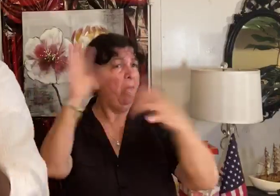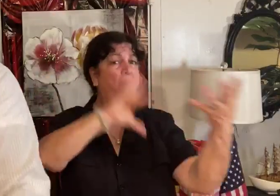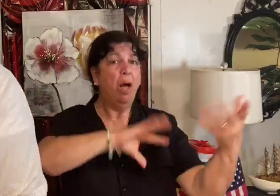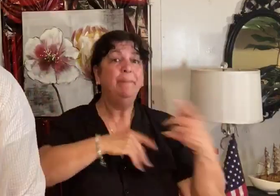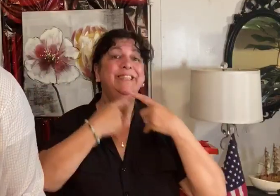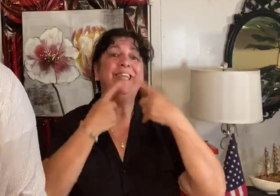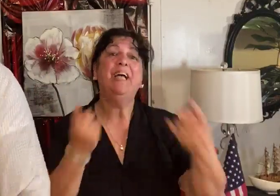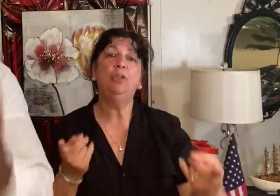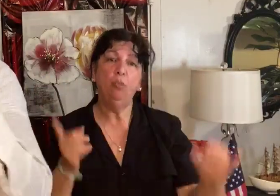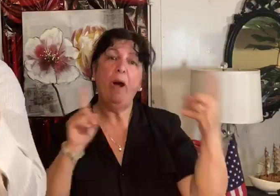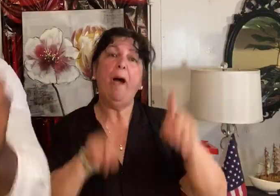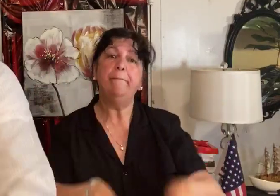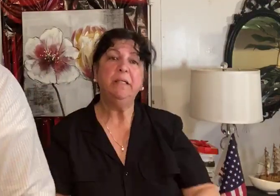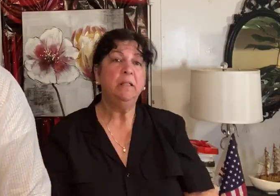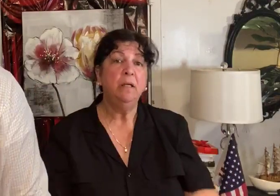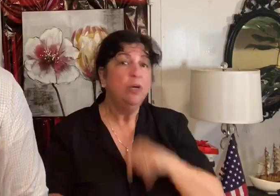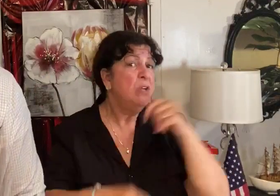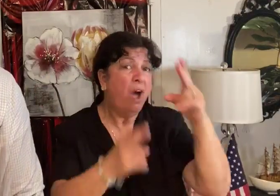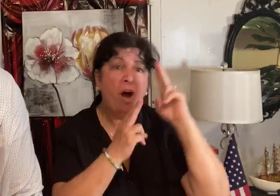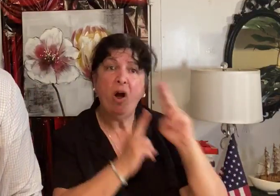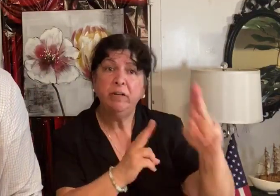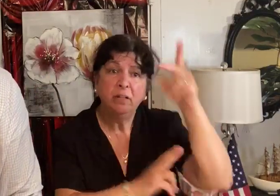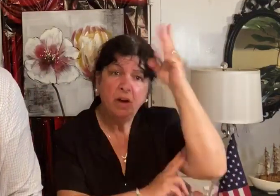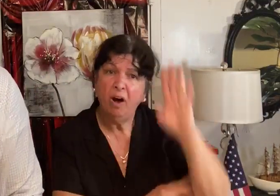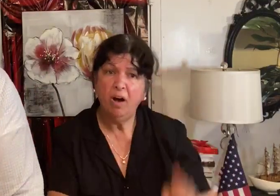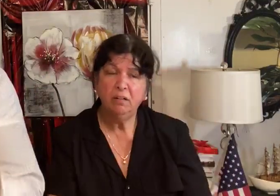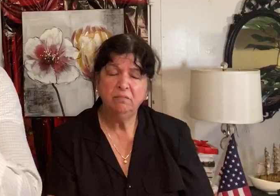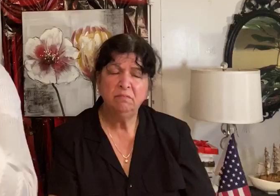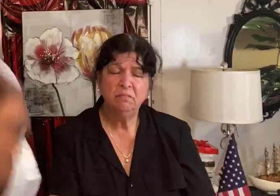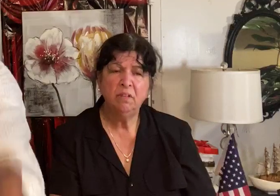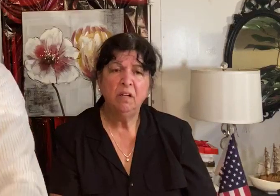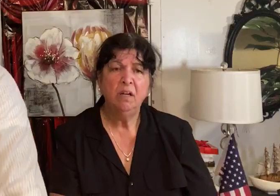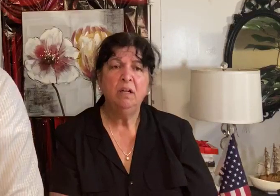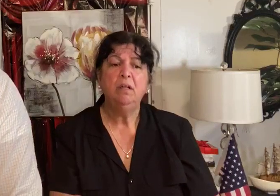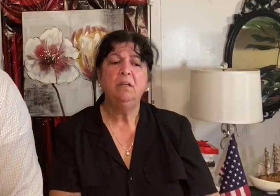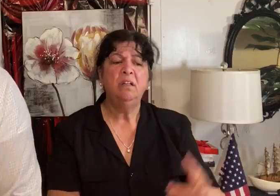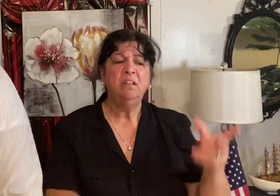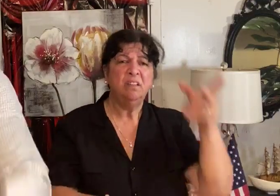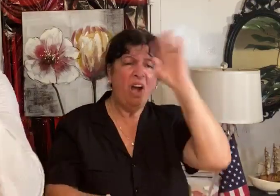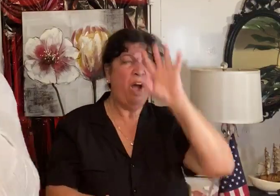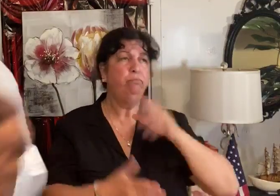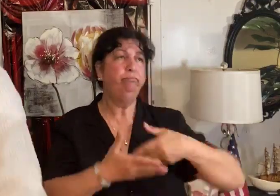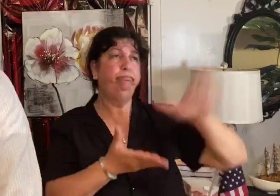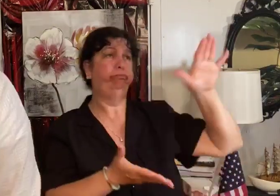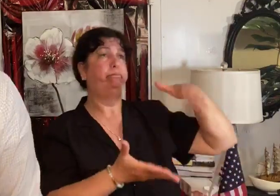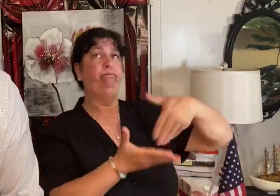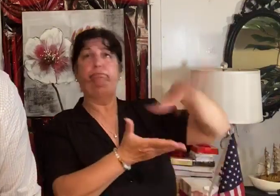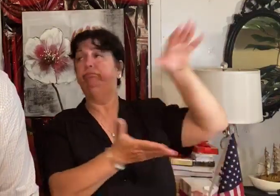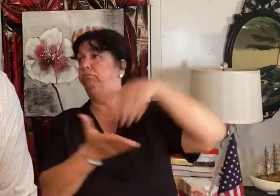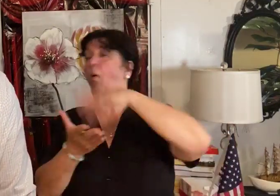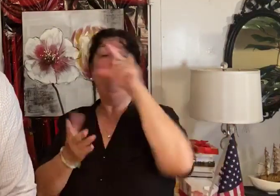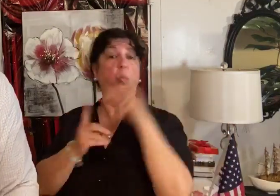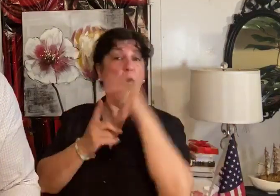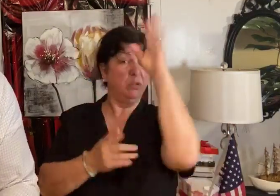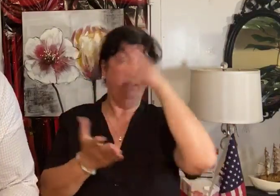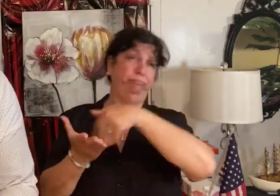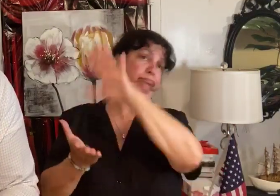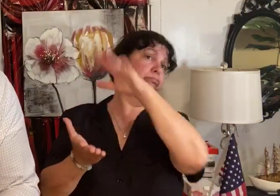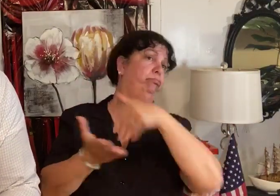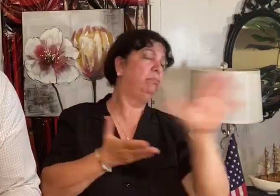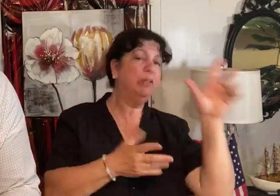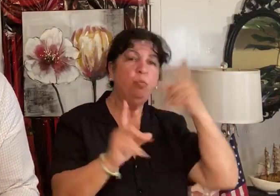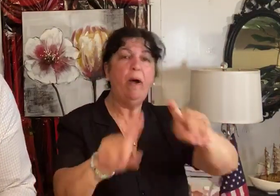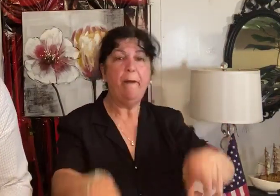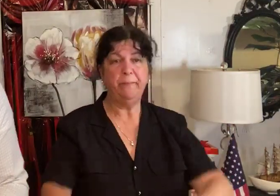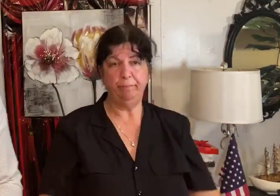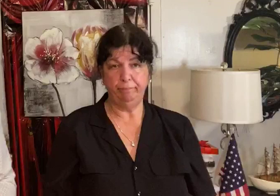tell you what's happening. You haven't honored God. You've cast God aside. You threw the word of God out of your life. That's